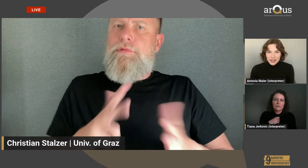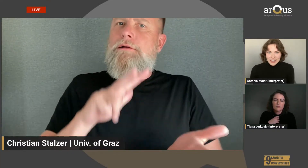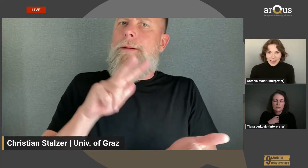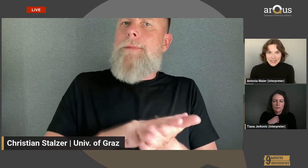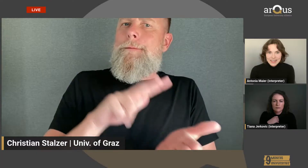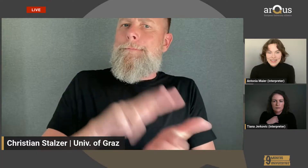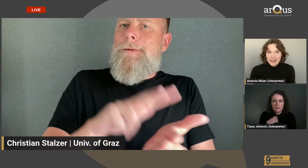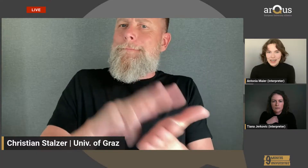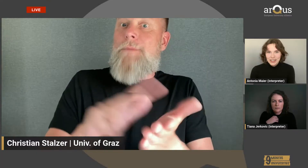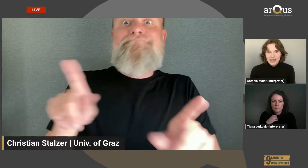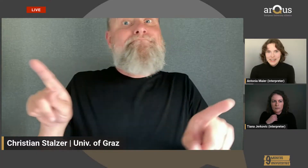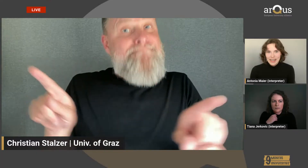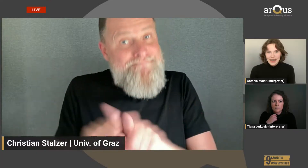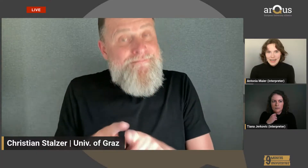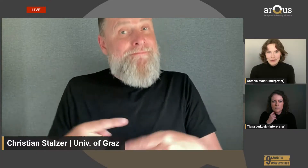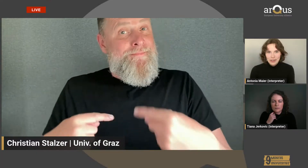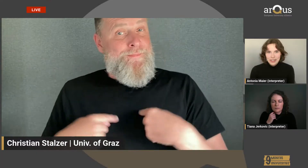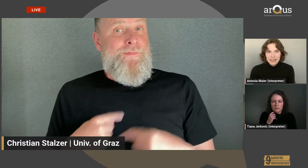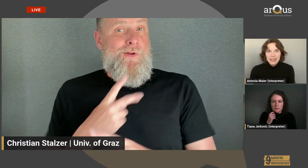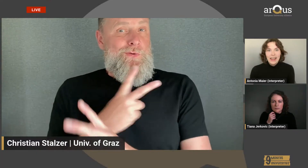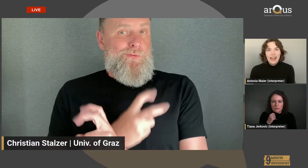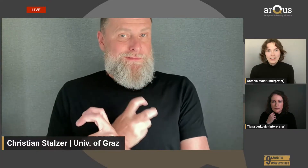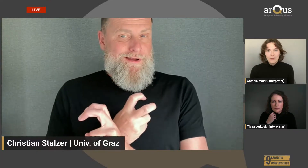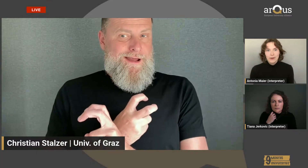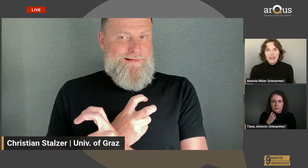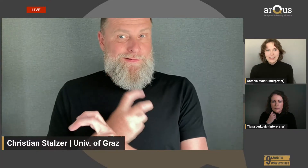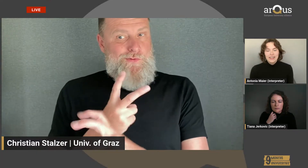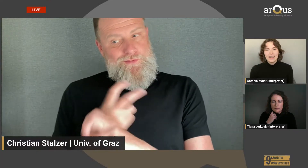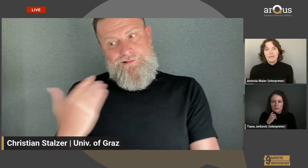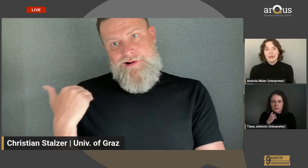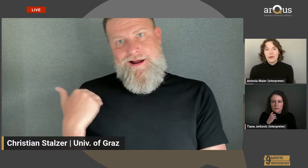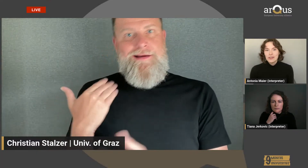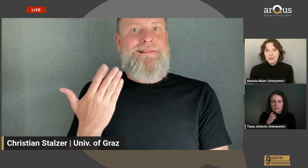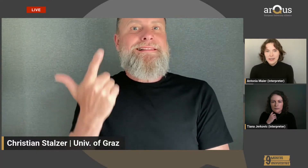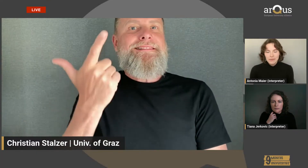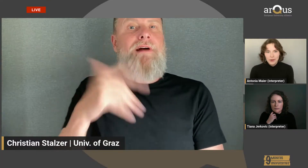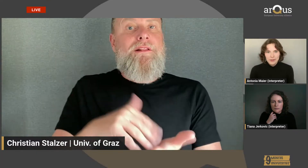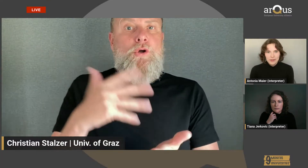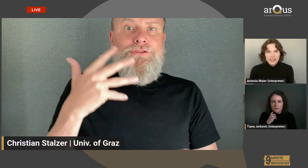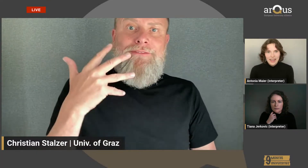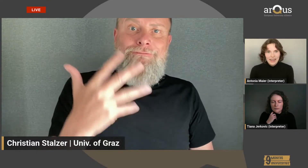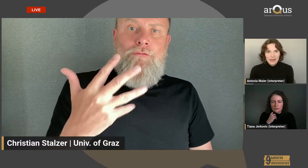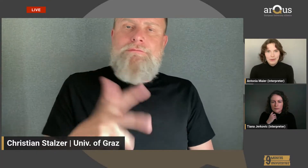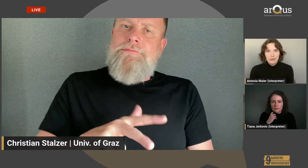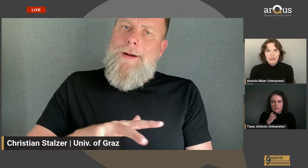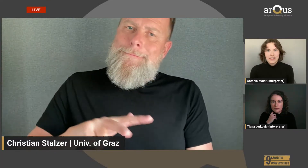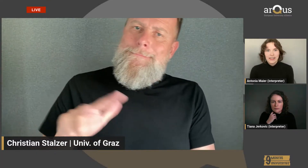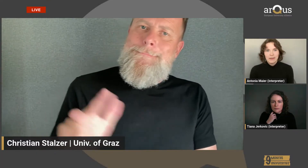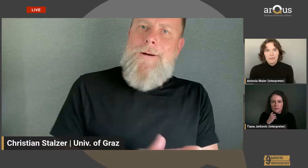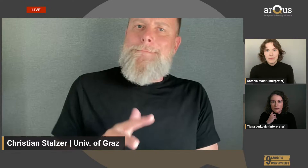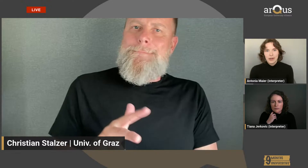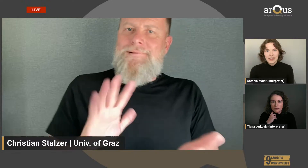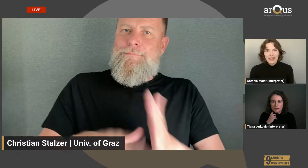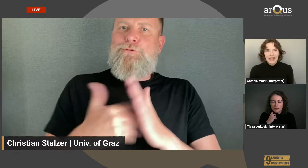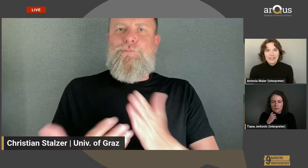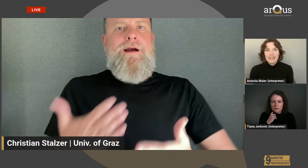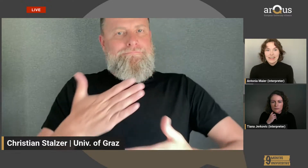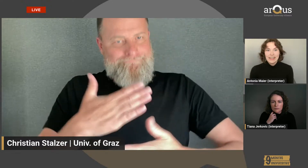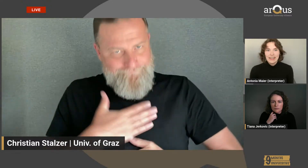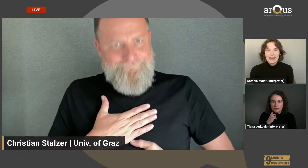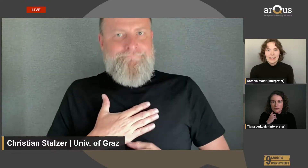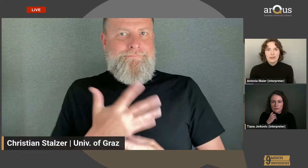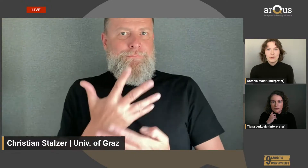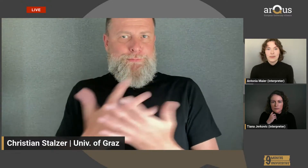already recognized their national sign languages. As for us in Austria, Austrian Sign Language was